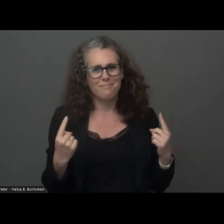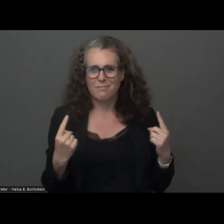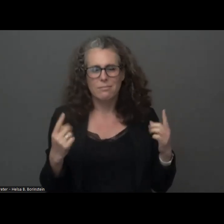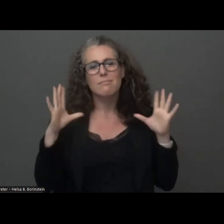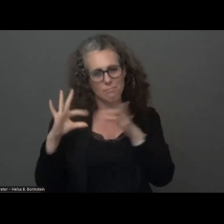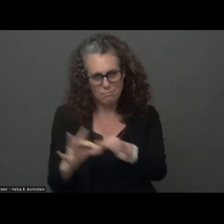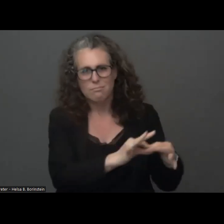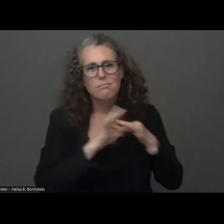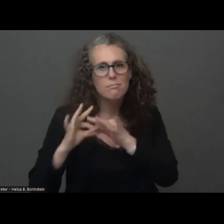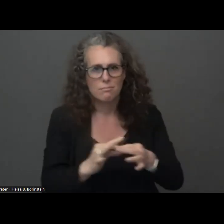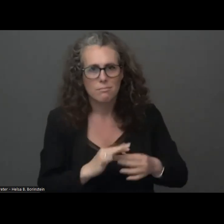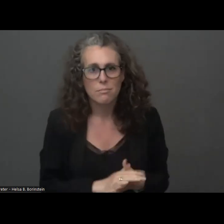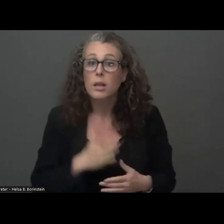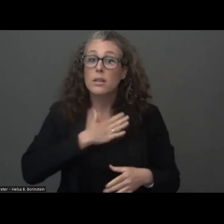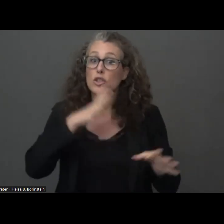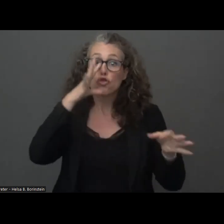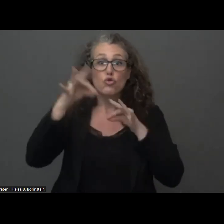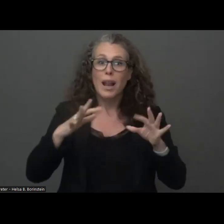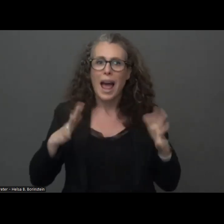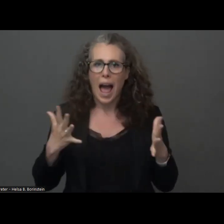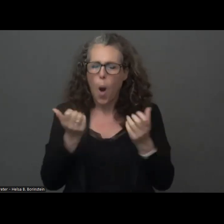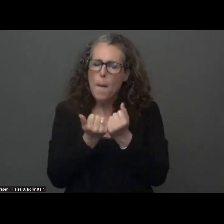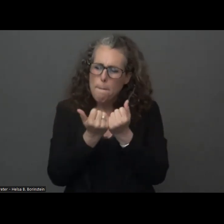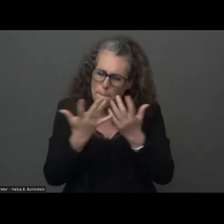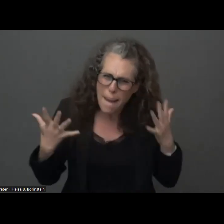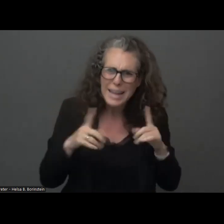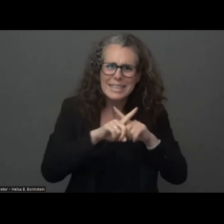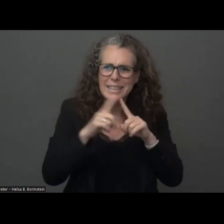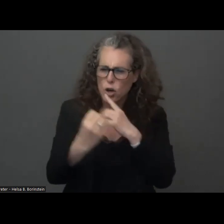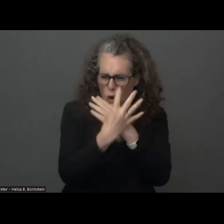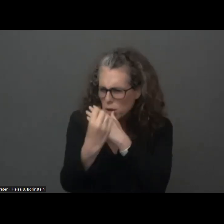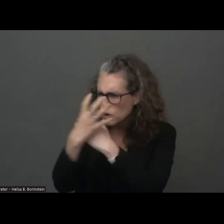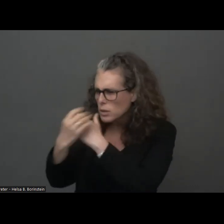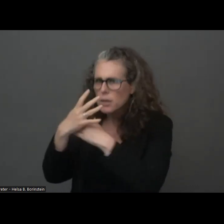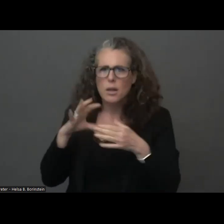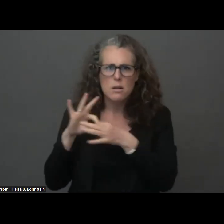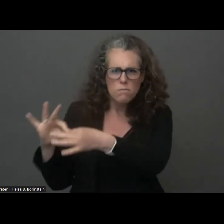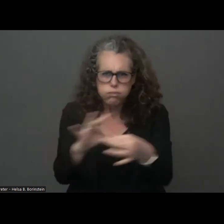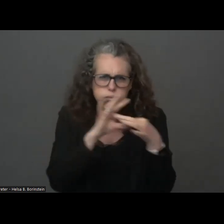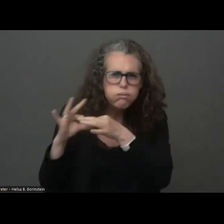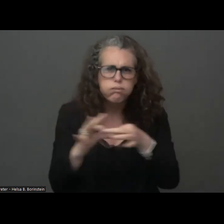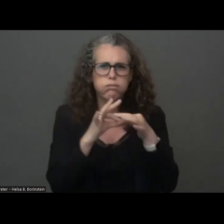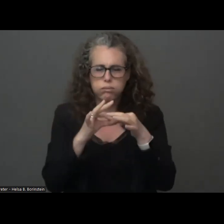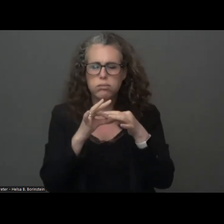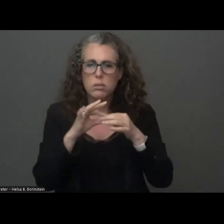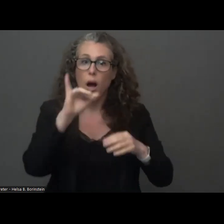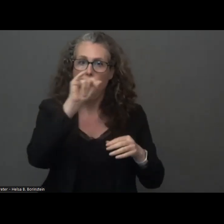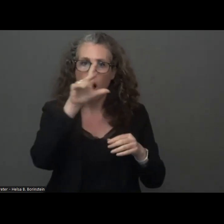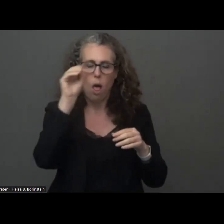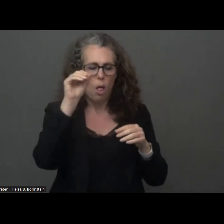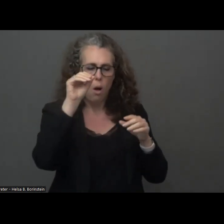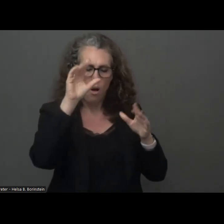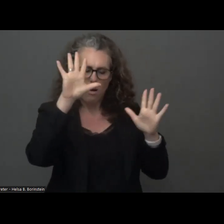be implemented through multi-departmental consultations and collaborations, and the value the ILO is placing on the inclusion of persons with